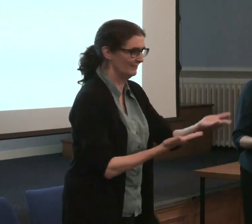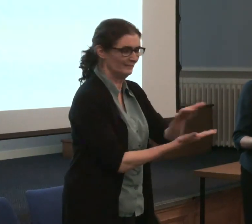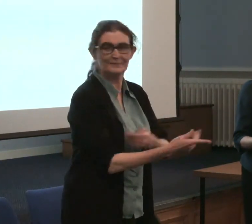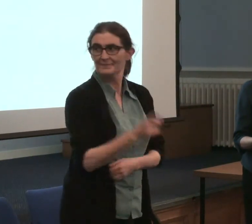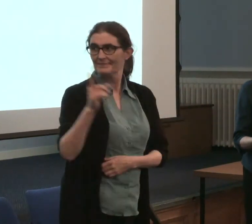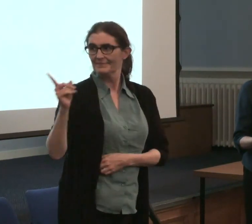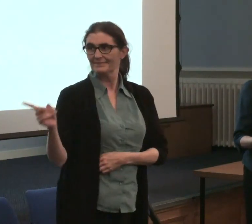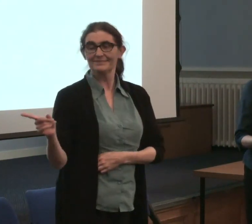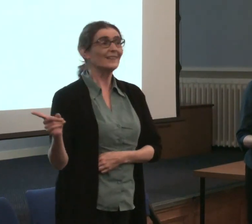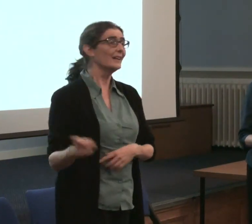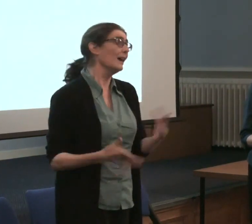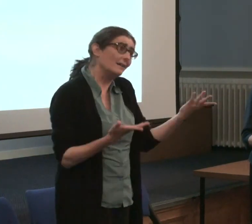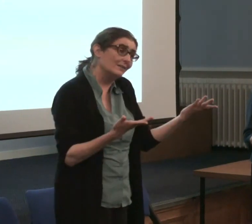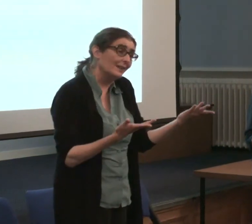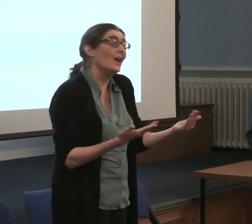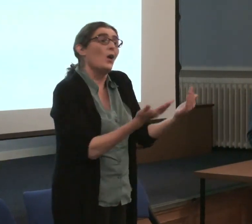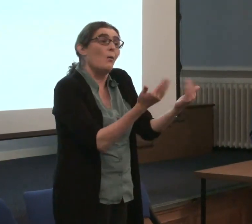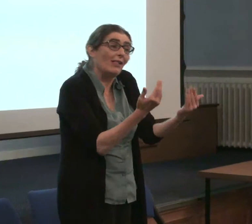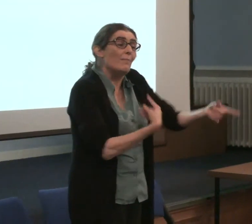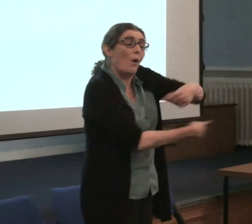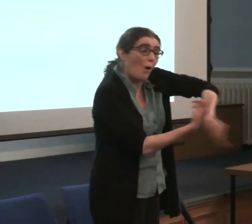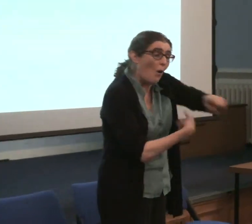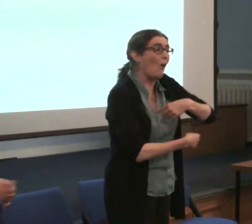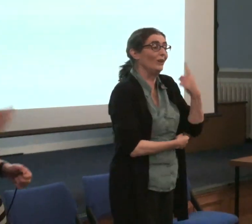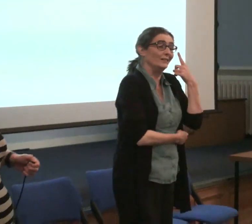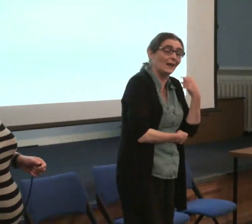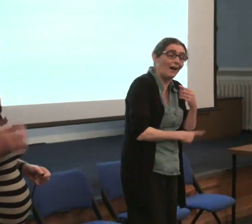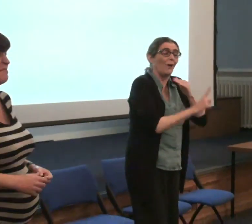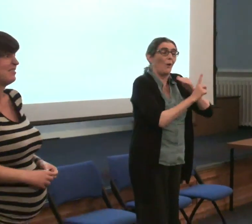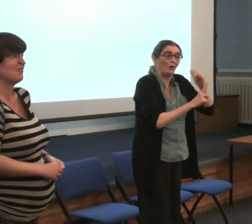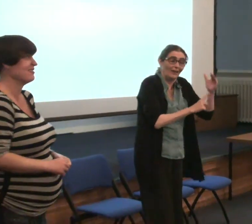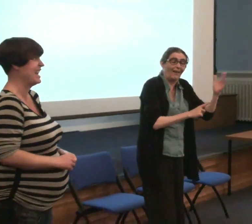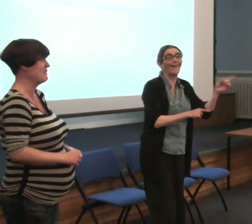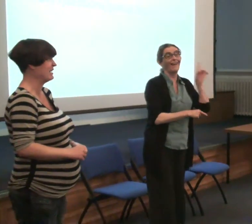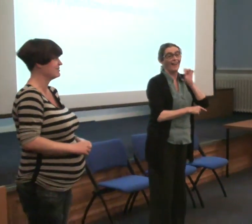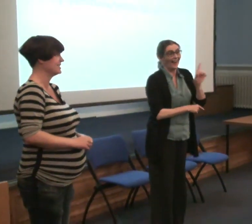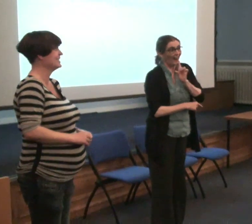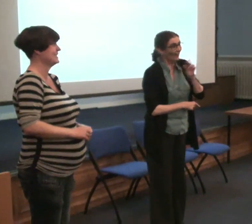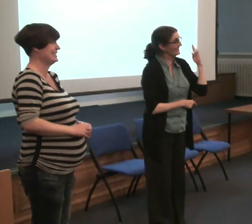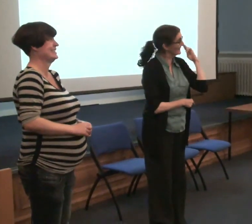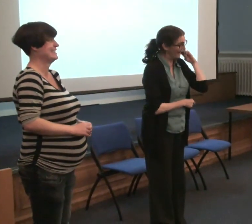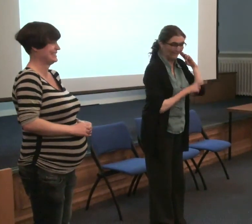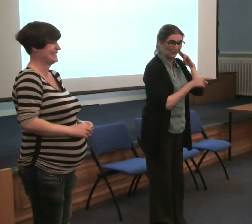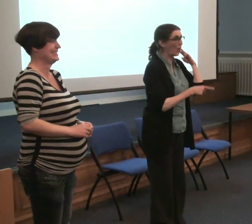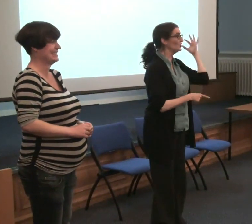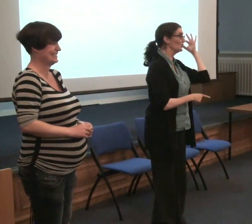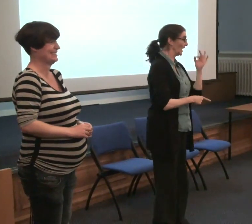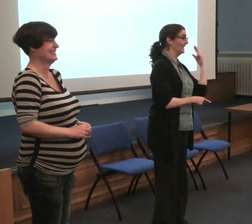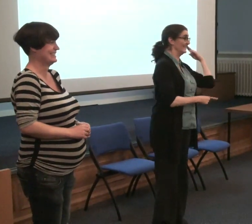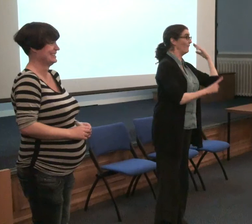older people. Mm-hmm. No, we welcome young people as well. But we're trying to get out. For example, we want to go and